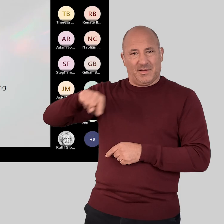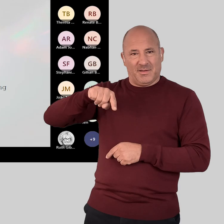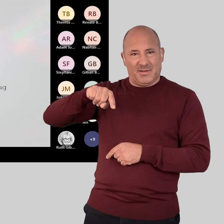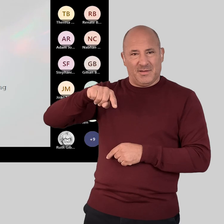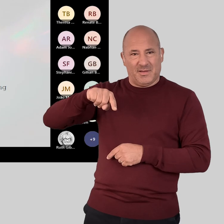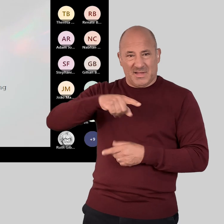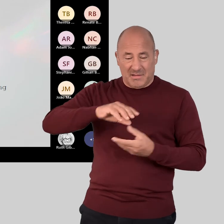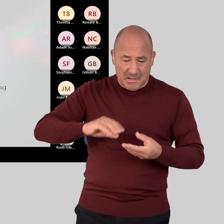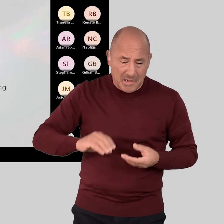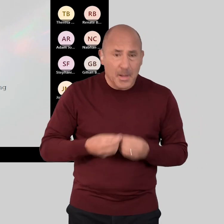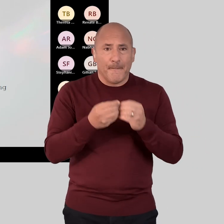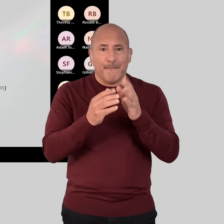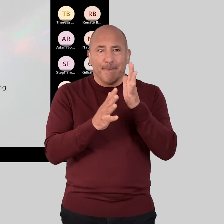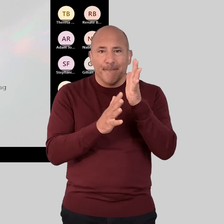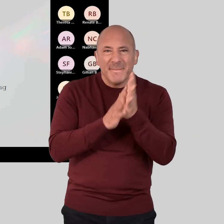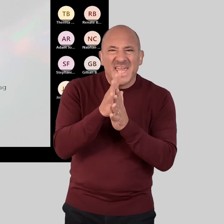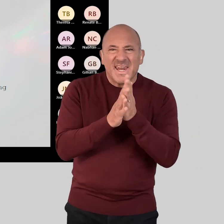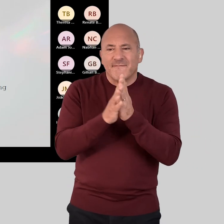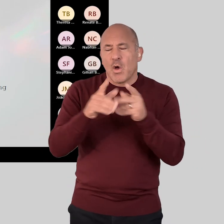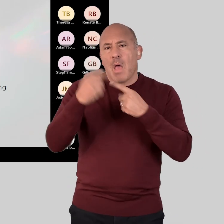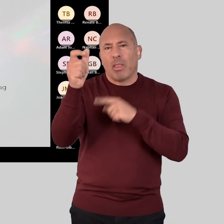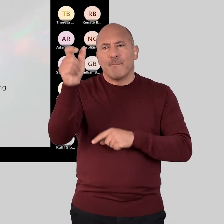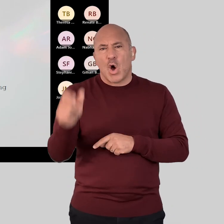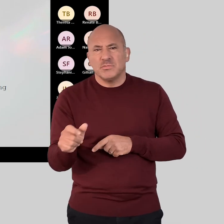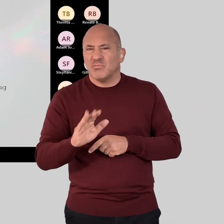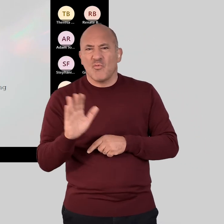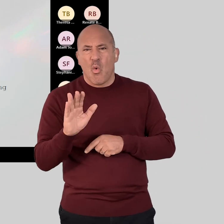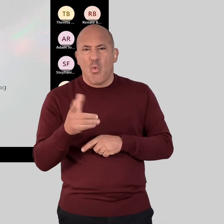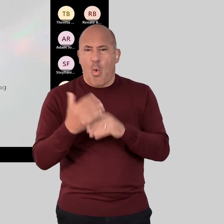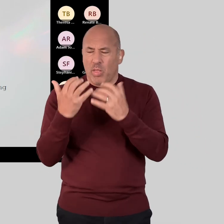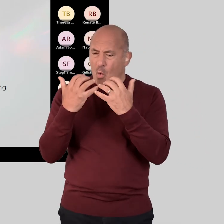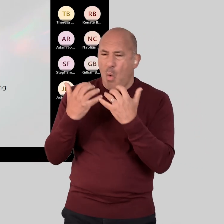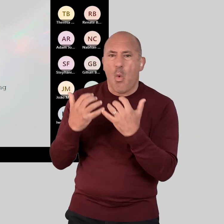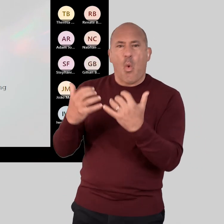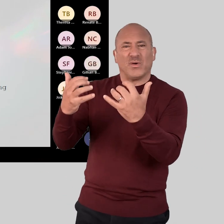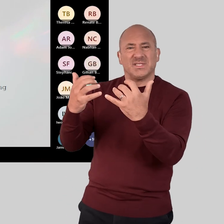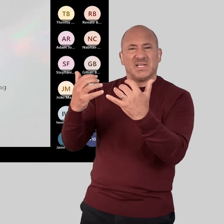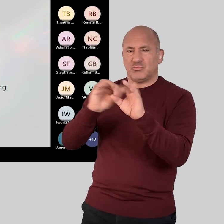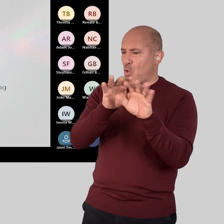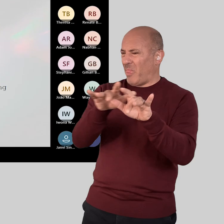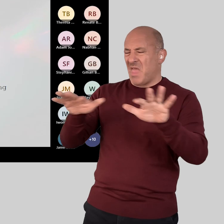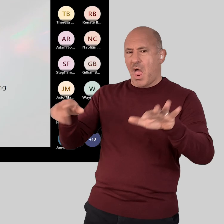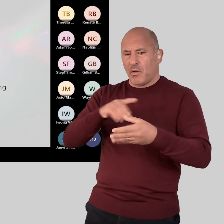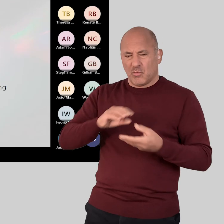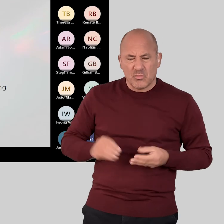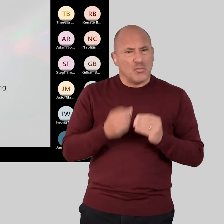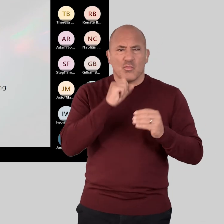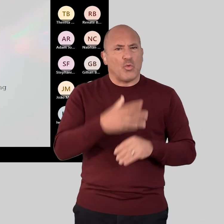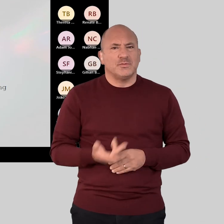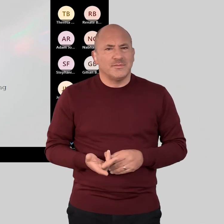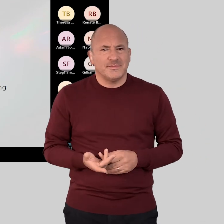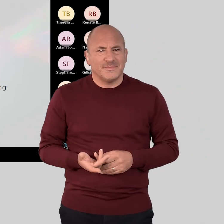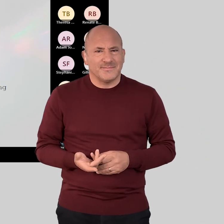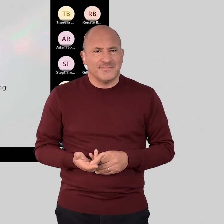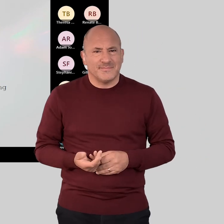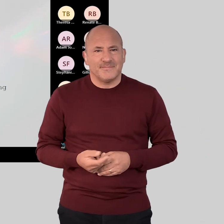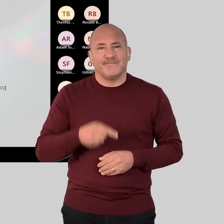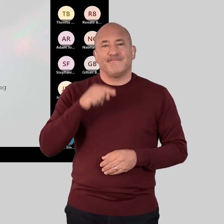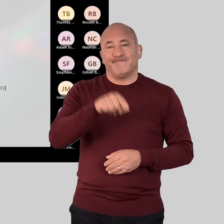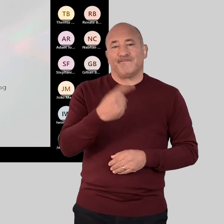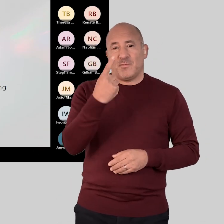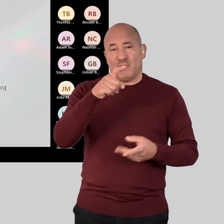Well, other artists exist in the generation of meaning for human beings. If it doesn't generate meaning for somebody else, for the audience, it